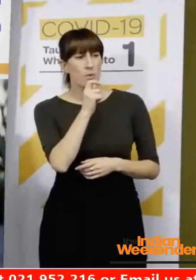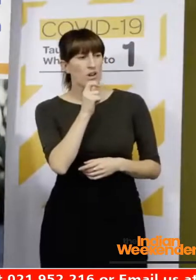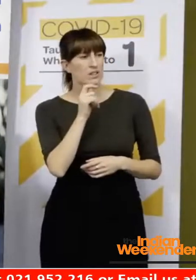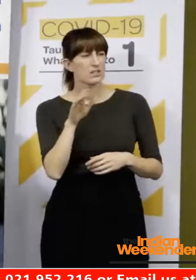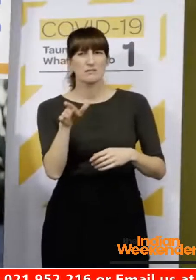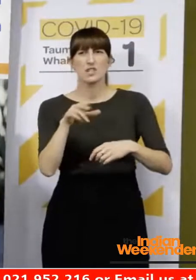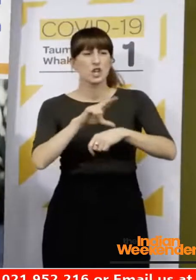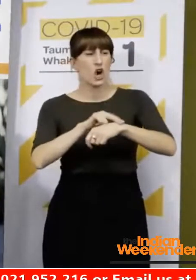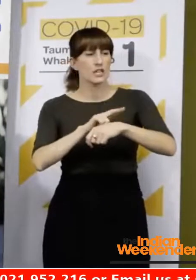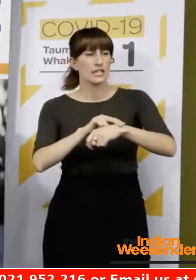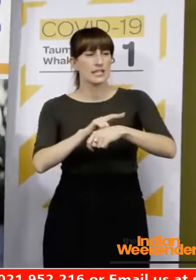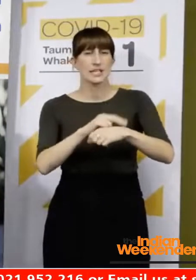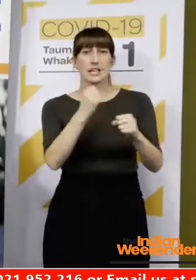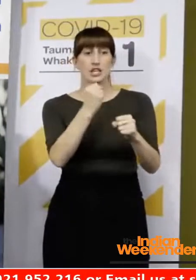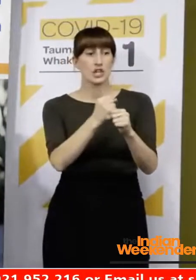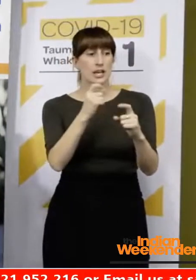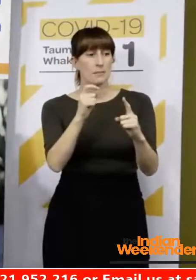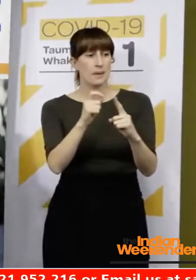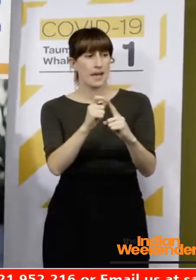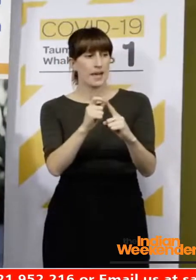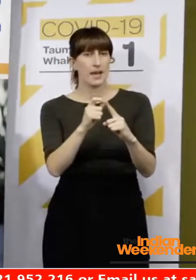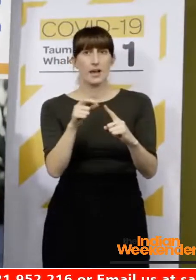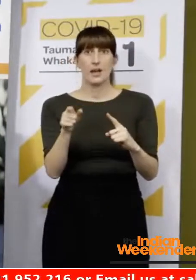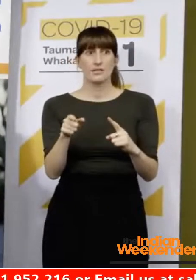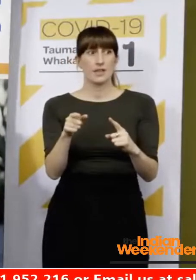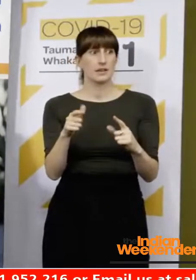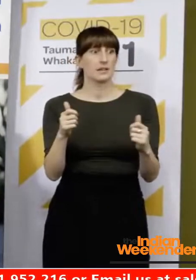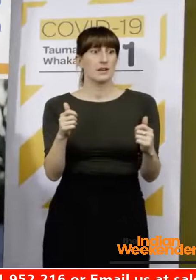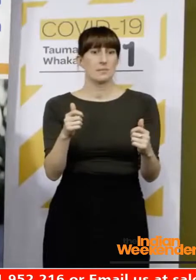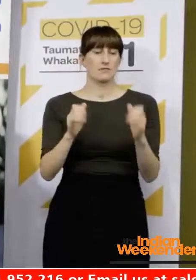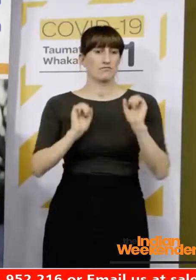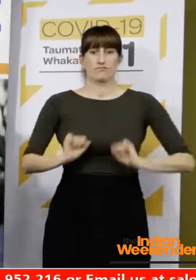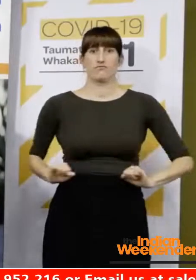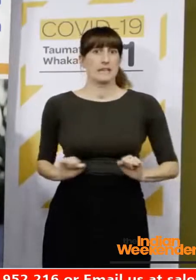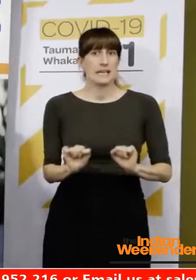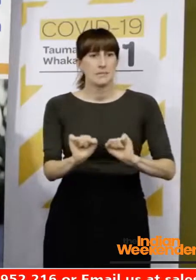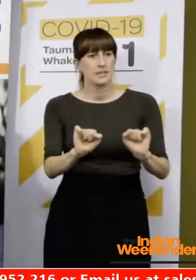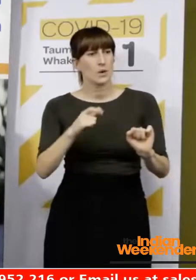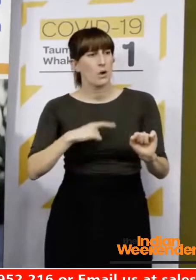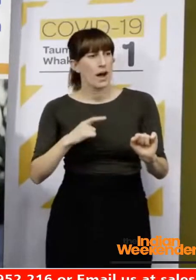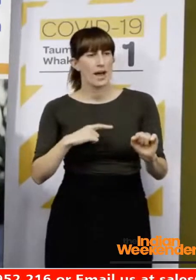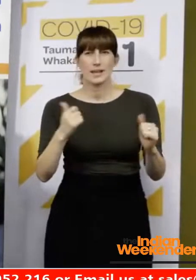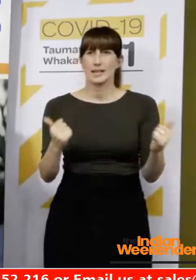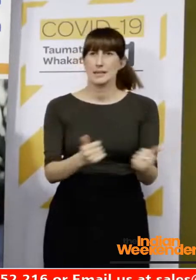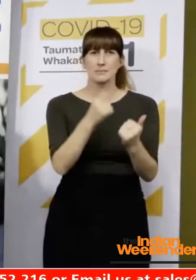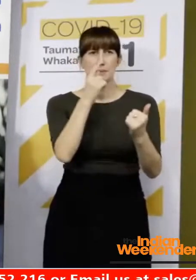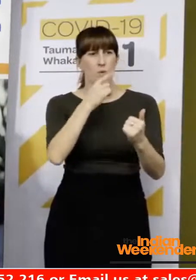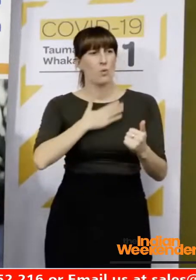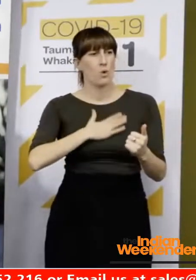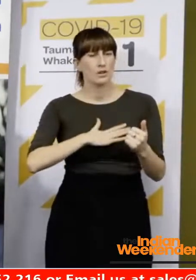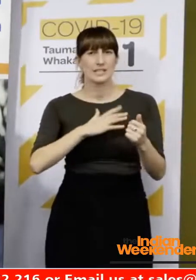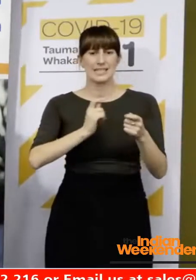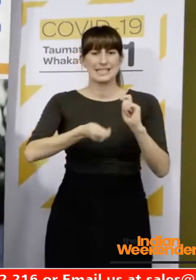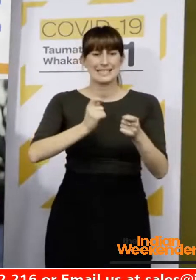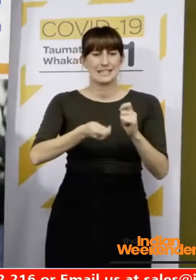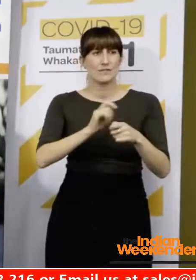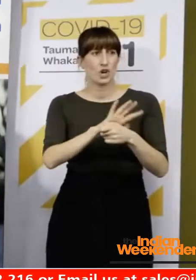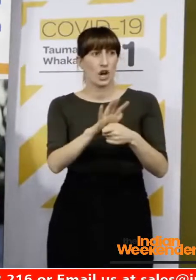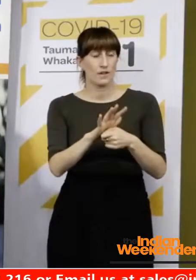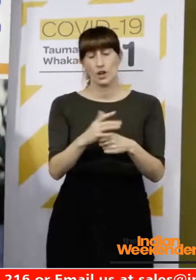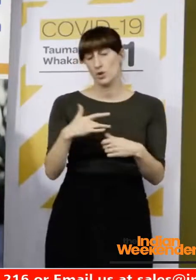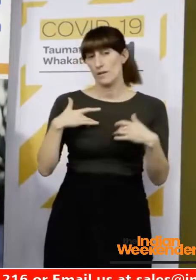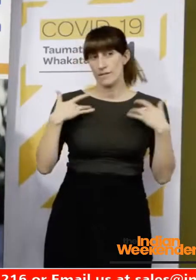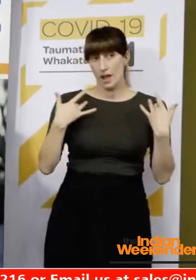lovely spaces, like little cubby holes you can go and hide in, and they just feel like it was built